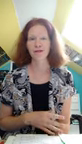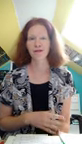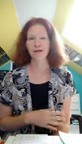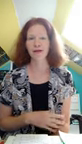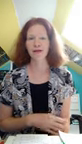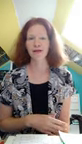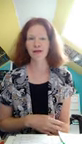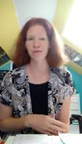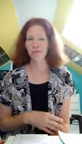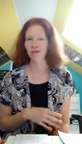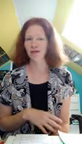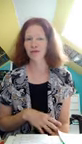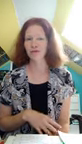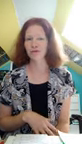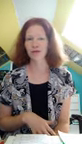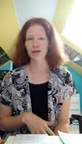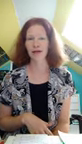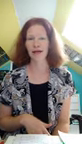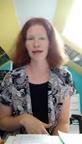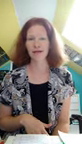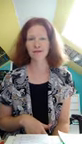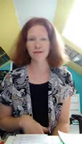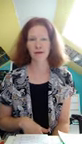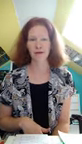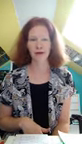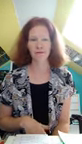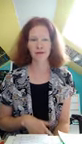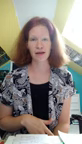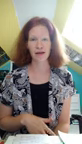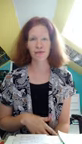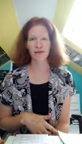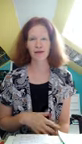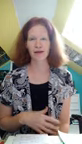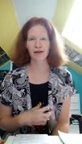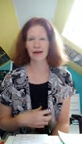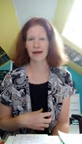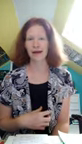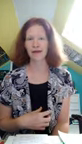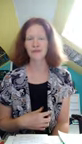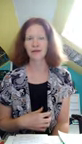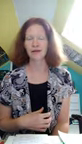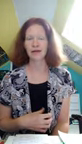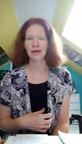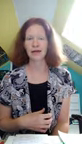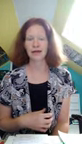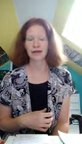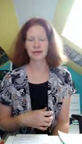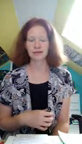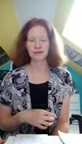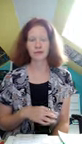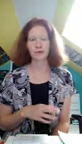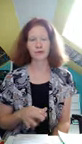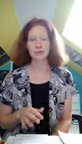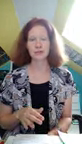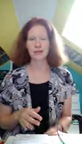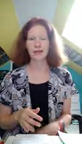few years I haven't been super good at self-advocating for things that I have. And it used to just be